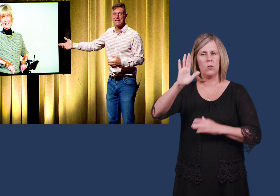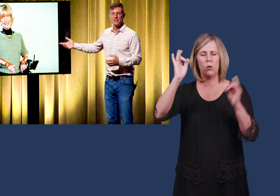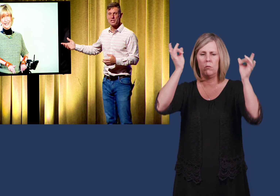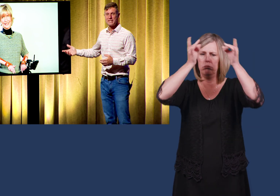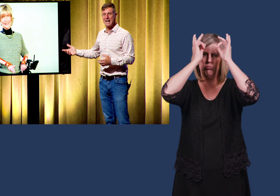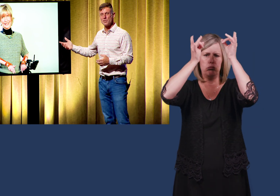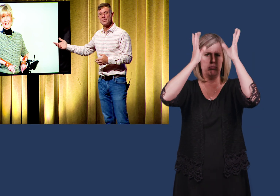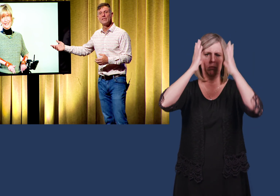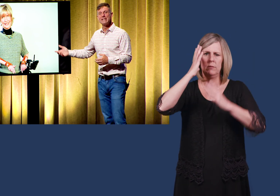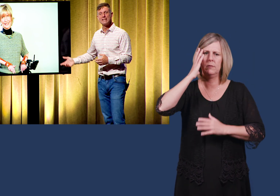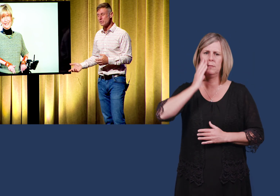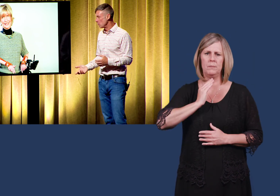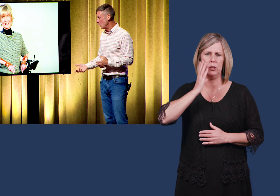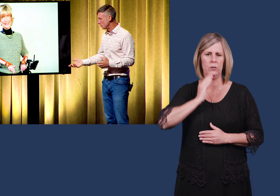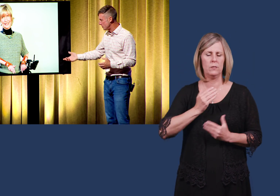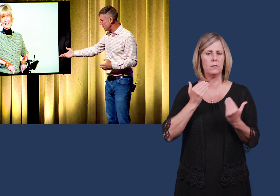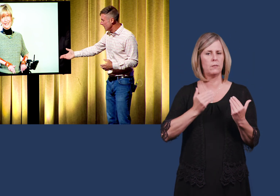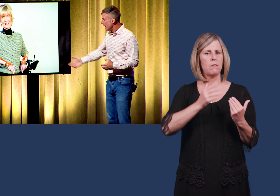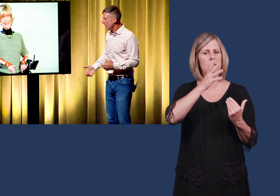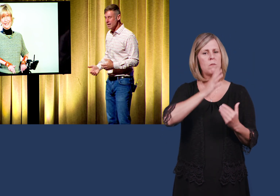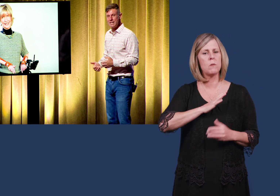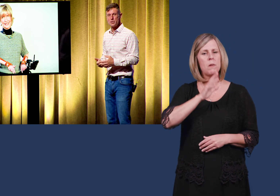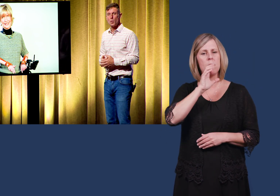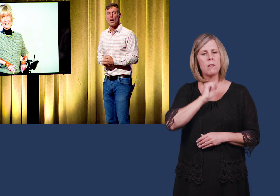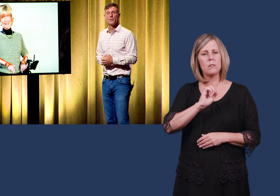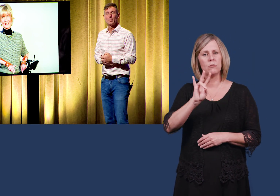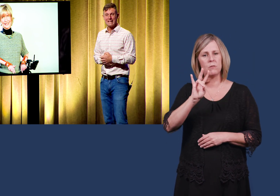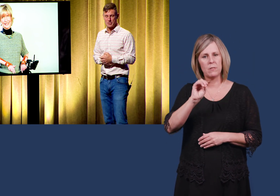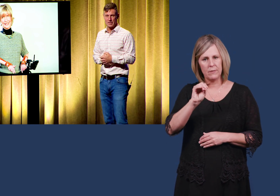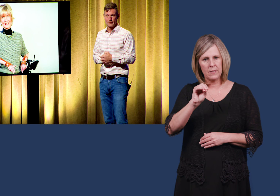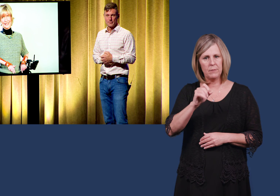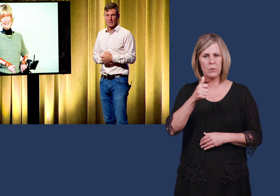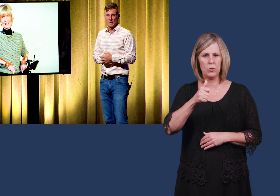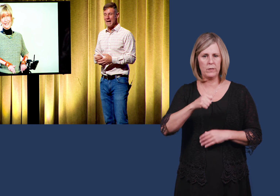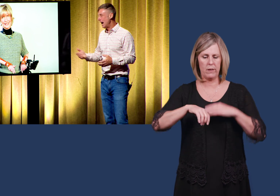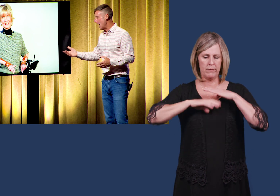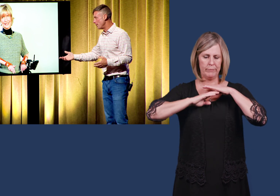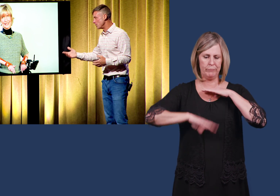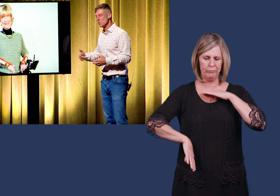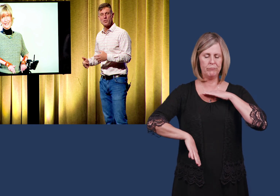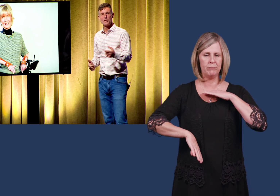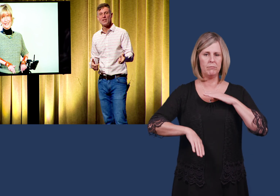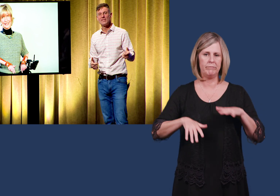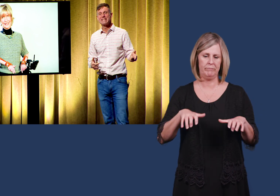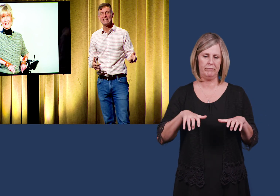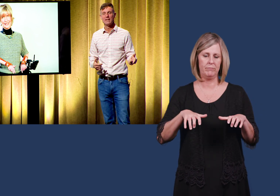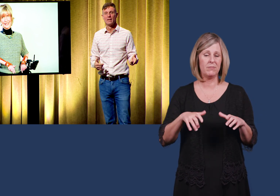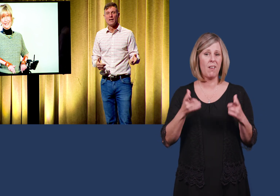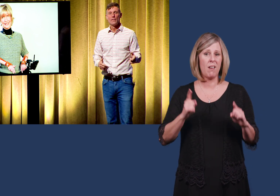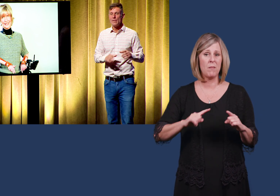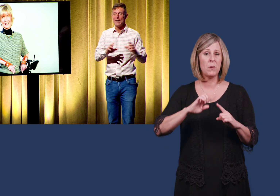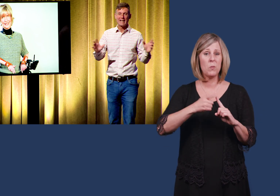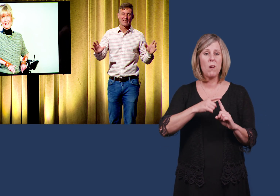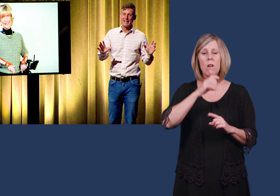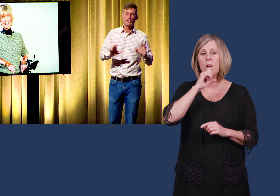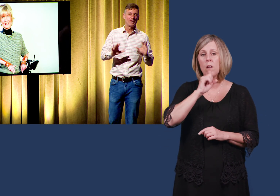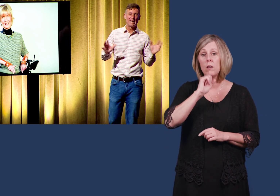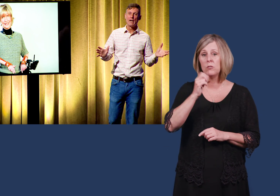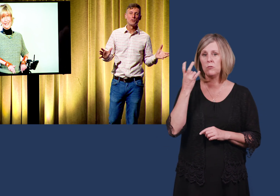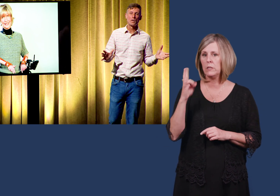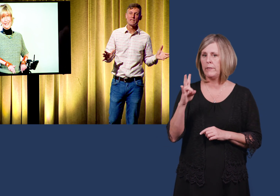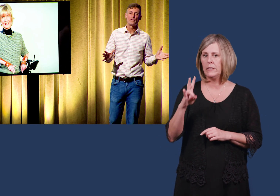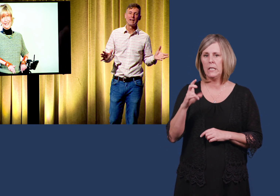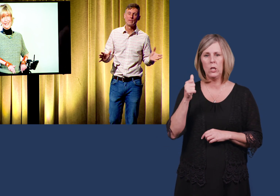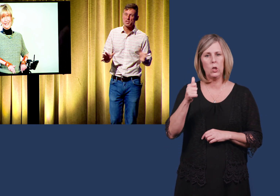Here she is. She's now 70 years old. She is a quadriplegic. That happened when she was 17. Very athletic,